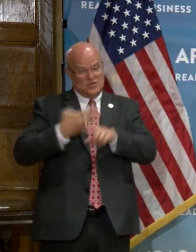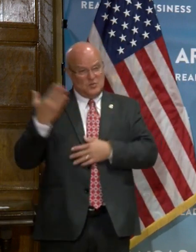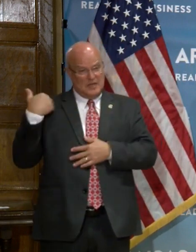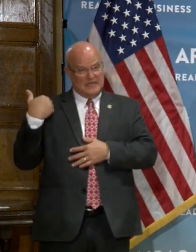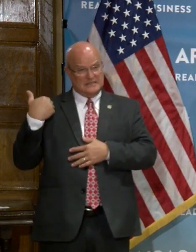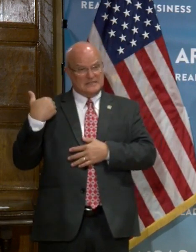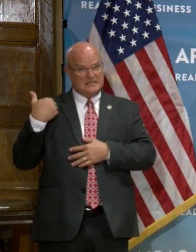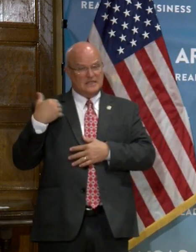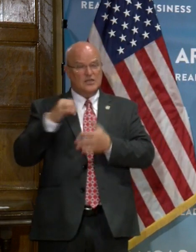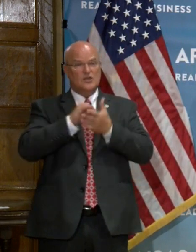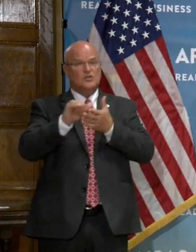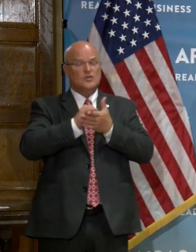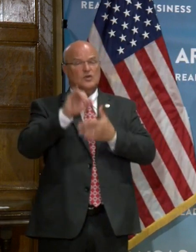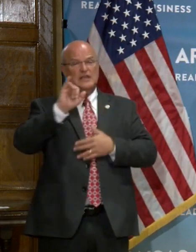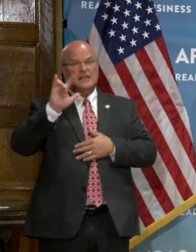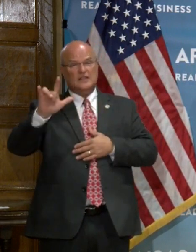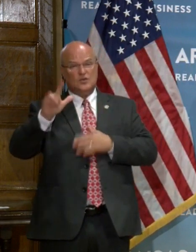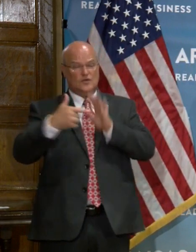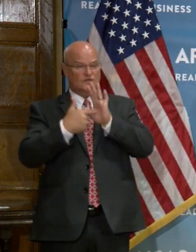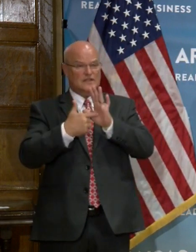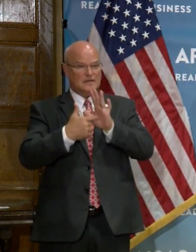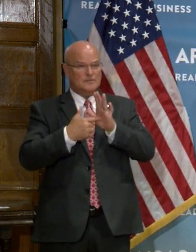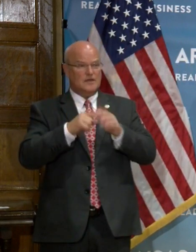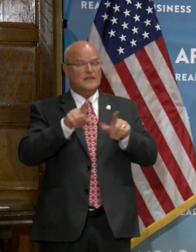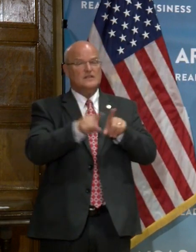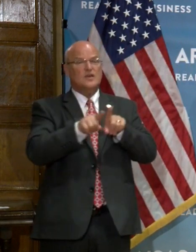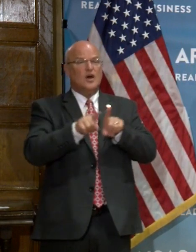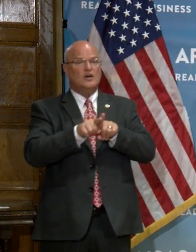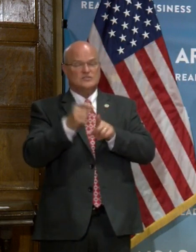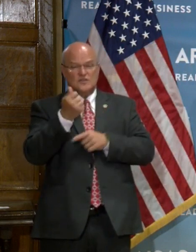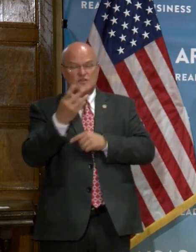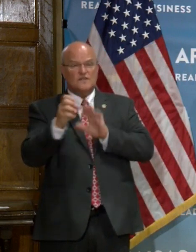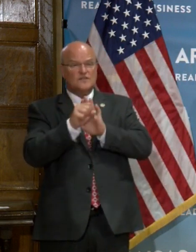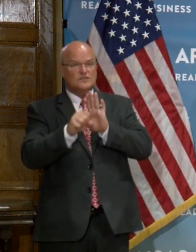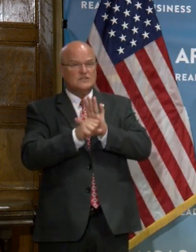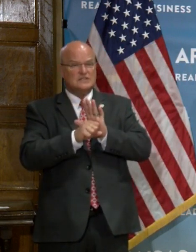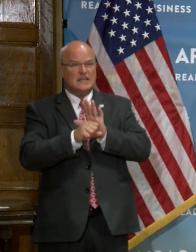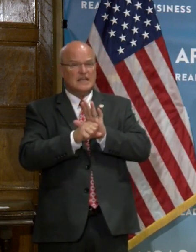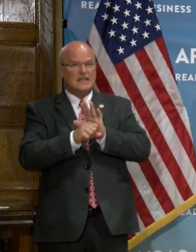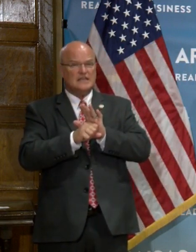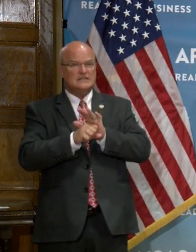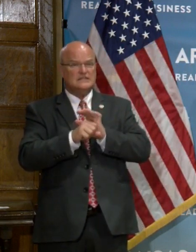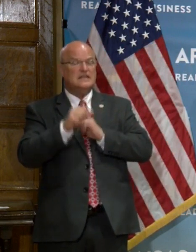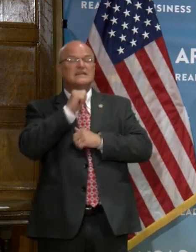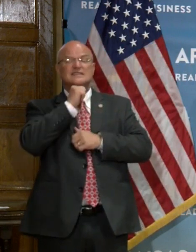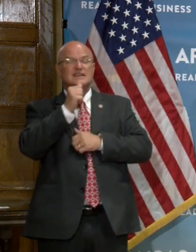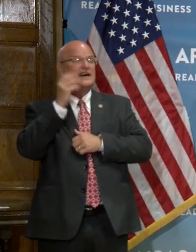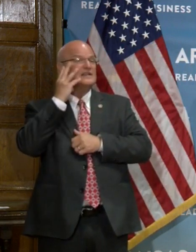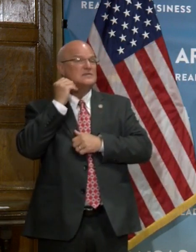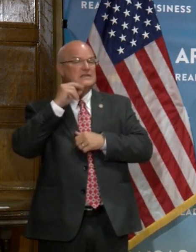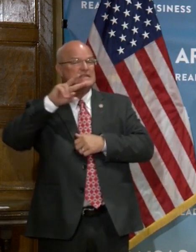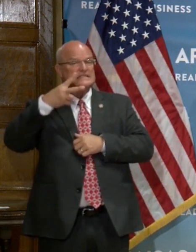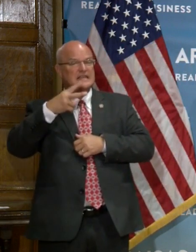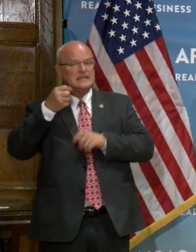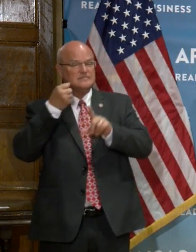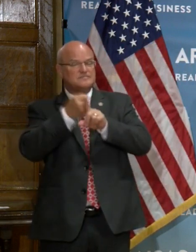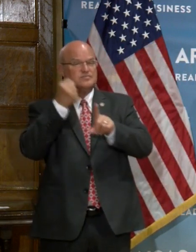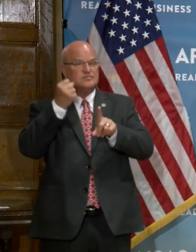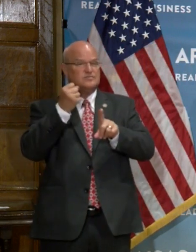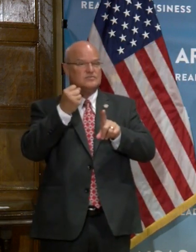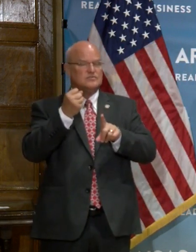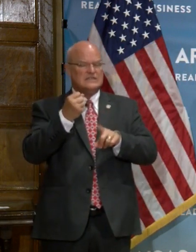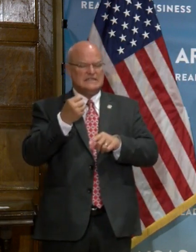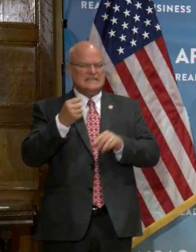now, New York and Illinois, for example, these are also one of the few states not experiencing a second outbreak. On Sunday, New